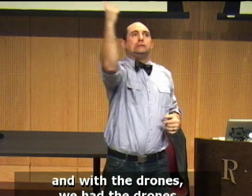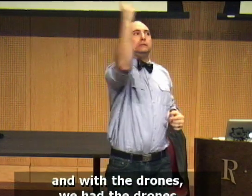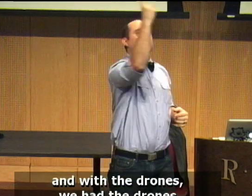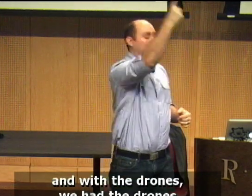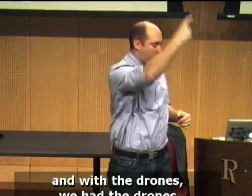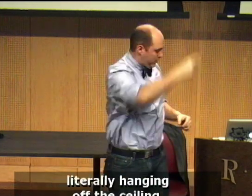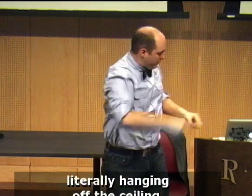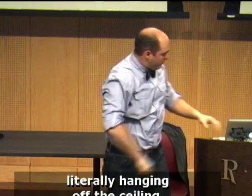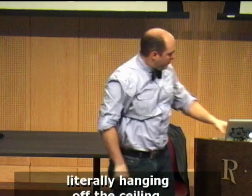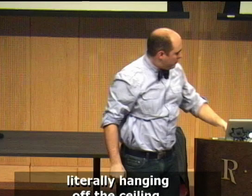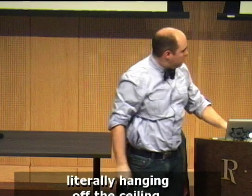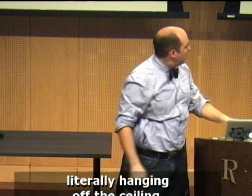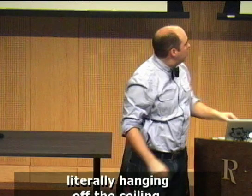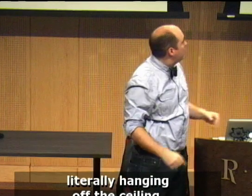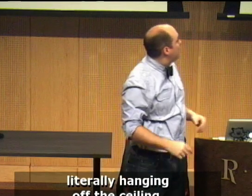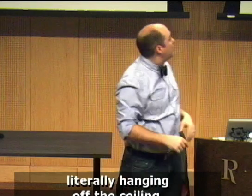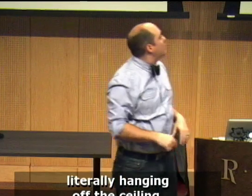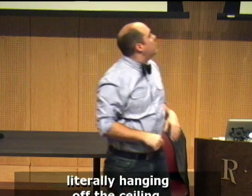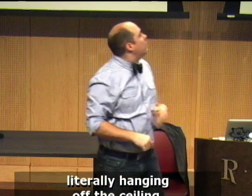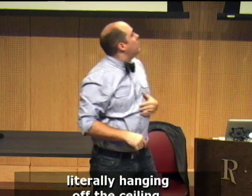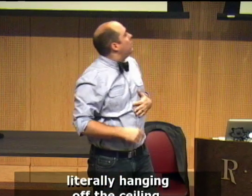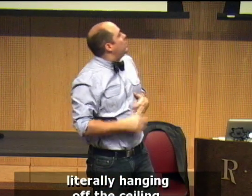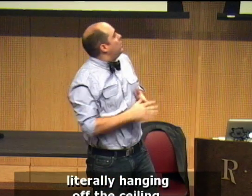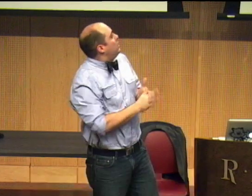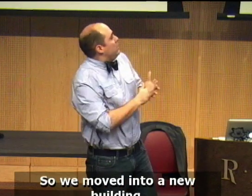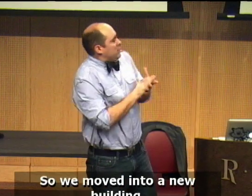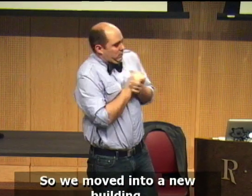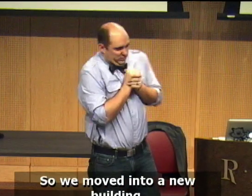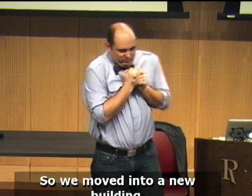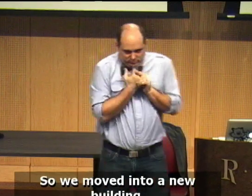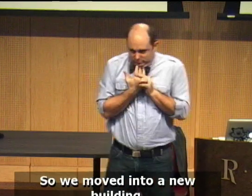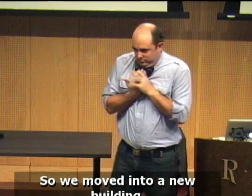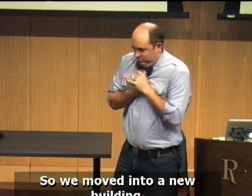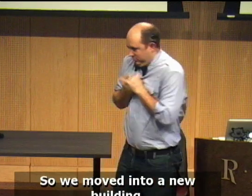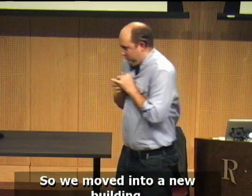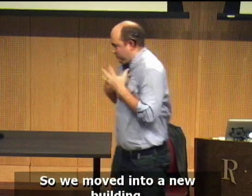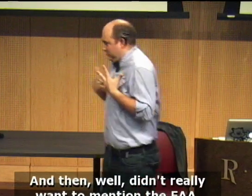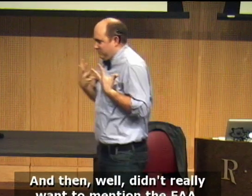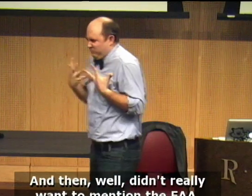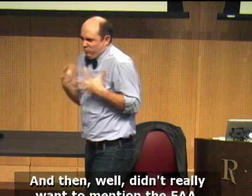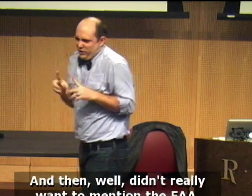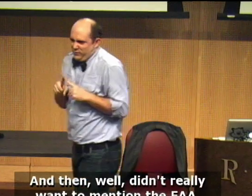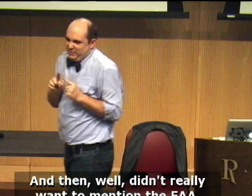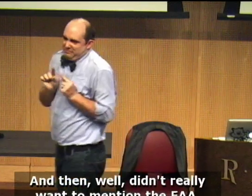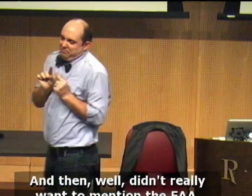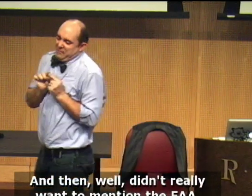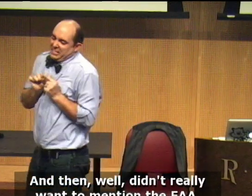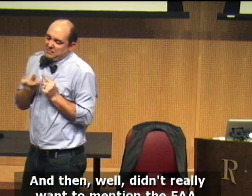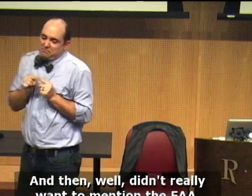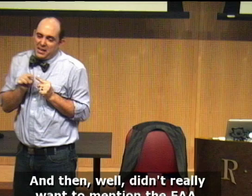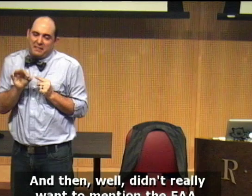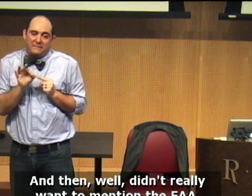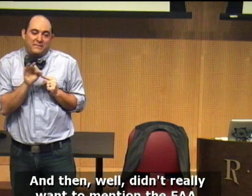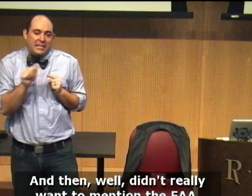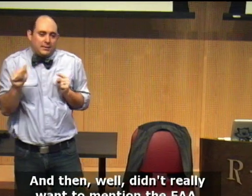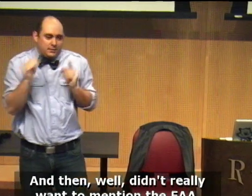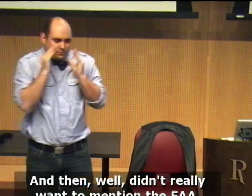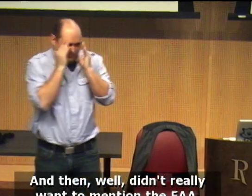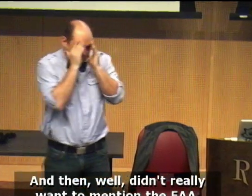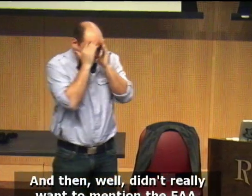drones literally hanging off the ceiling. So we moved into a new building, and then, well, didn't really want to mention